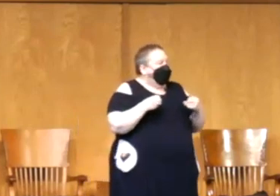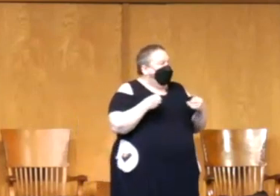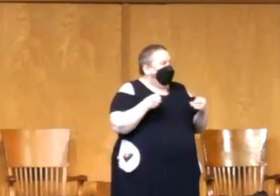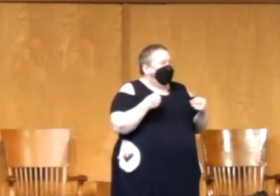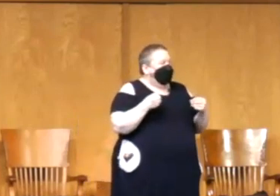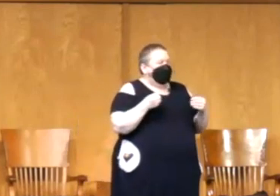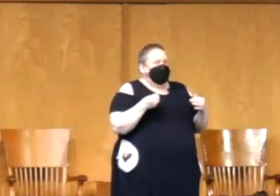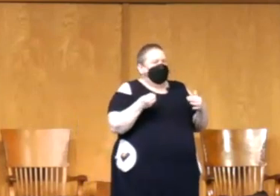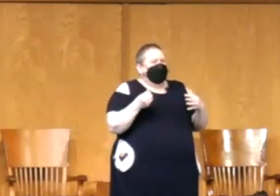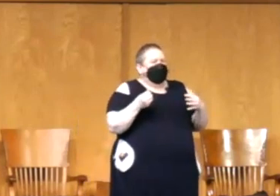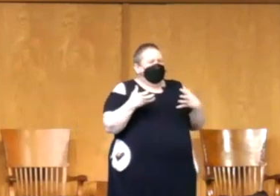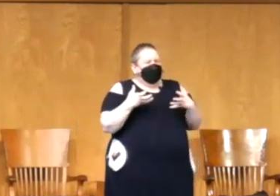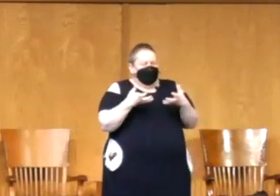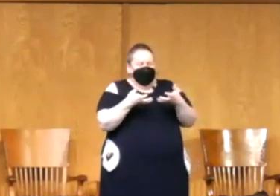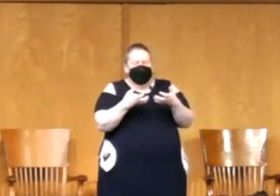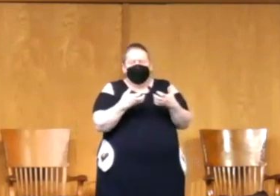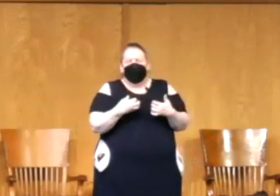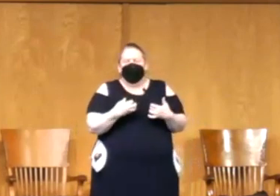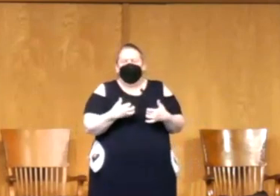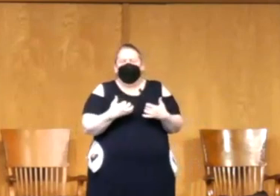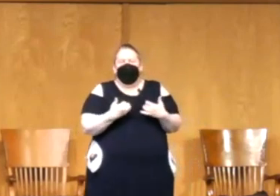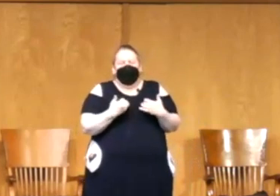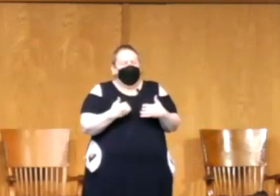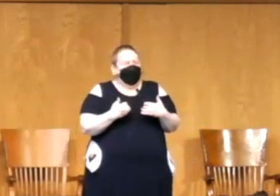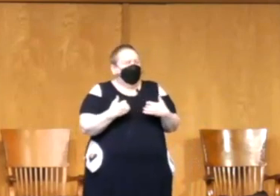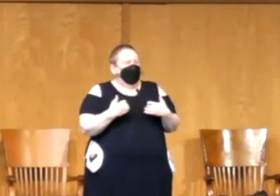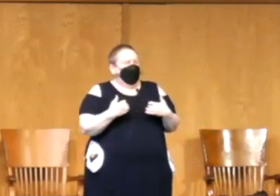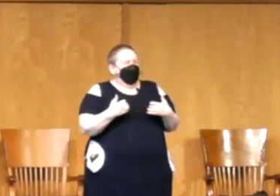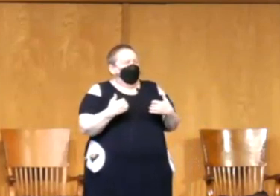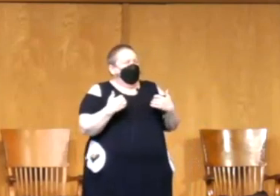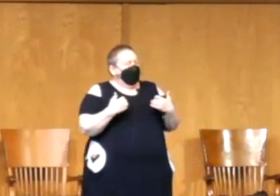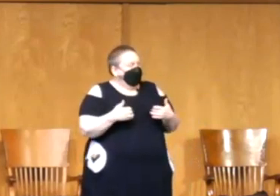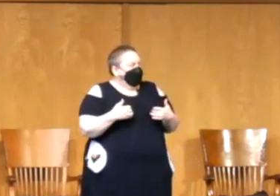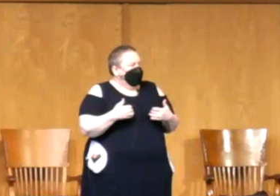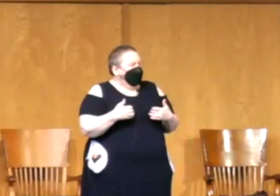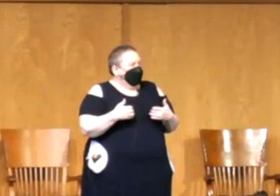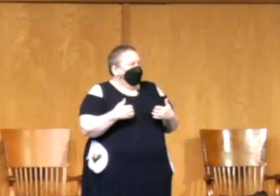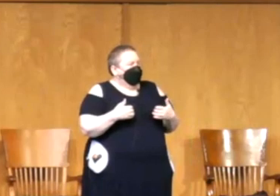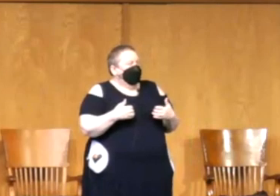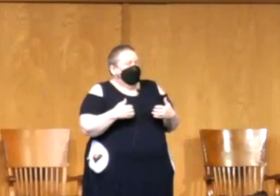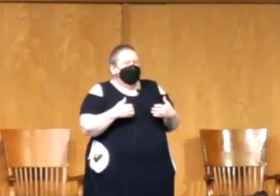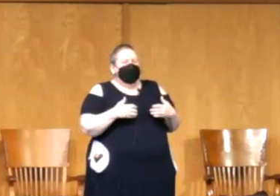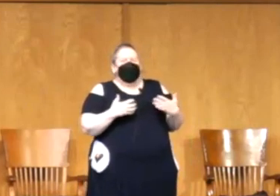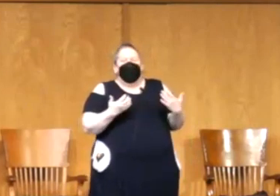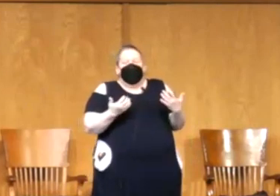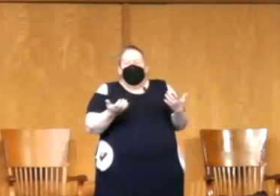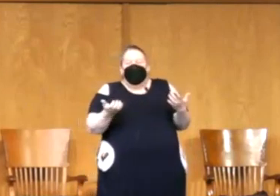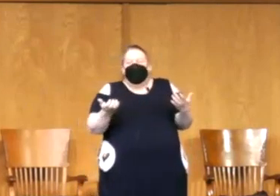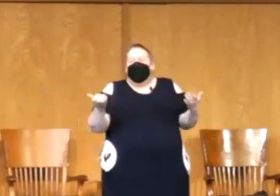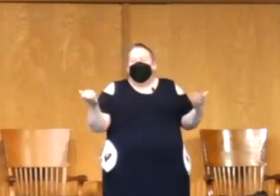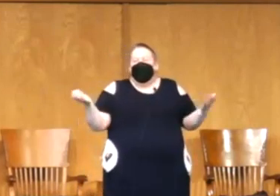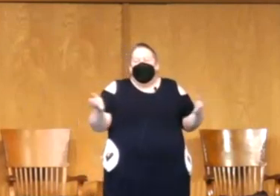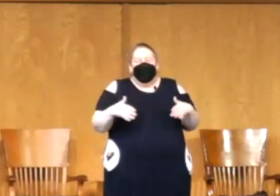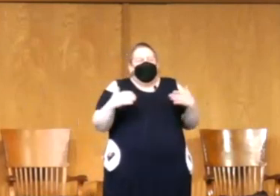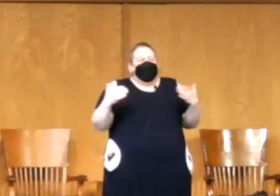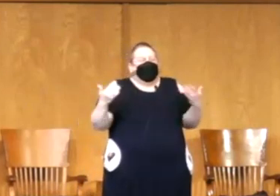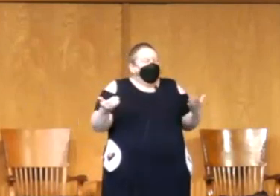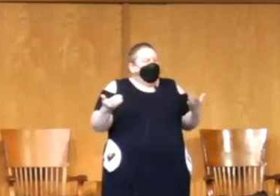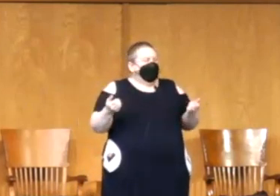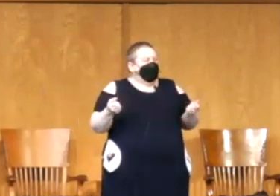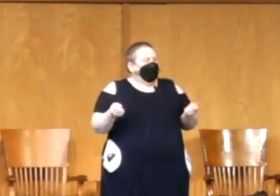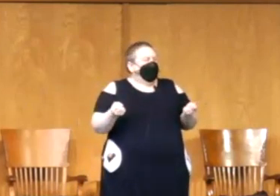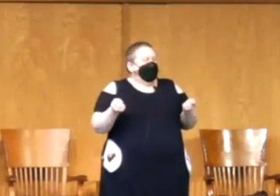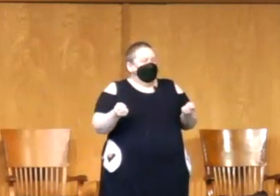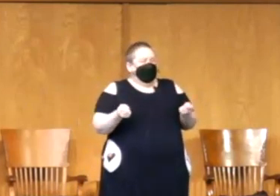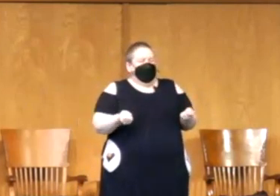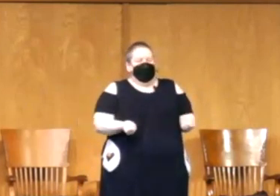100% gold, it's itself a very soft and malleable metal, and it wouldn't be strong enough to stand